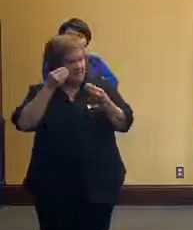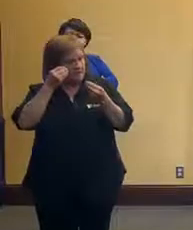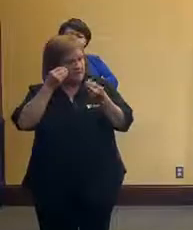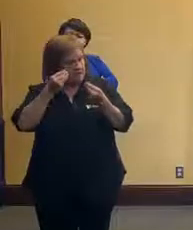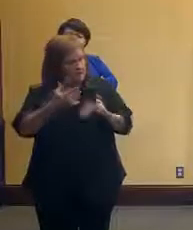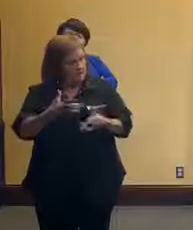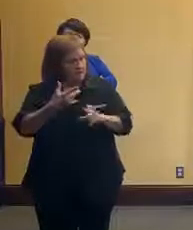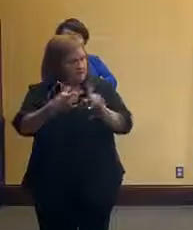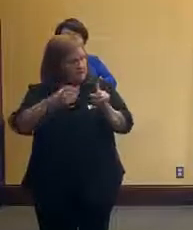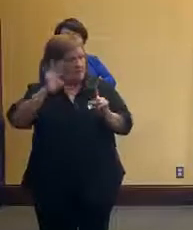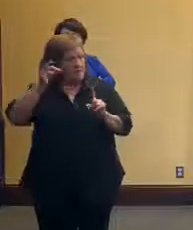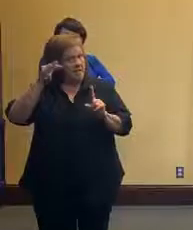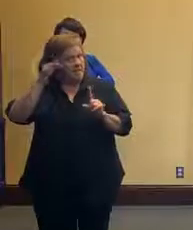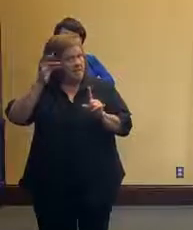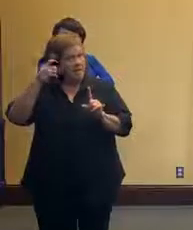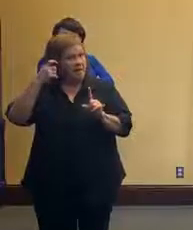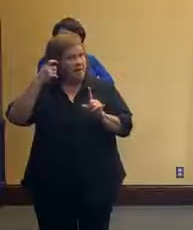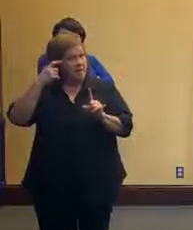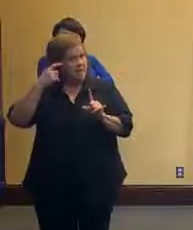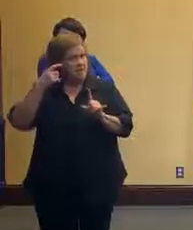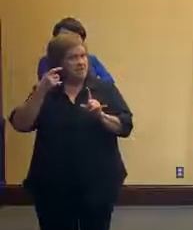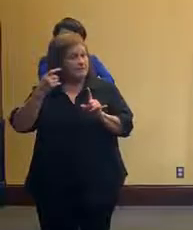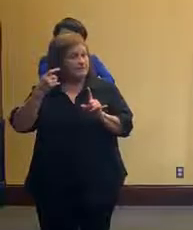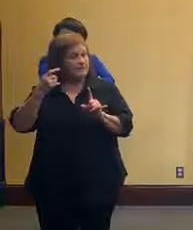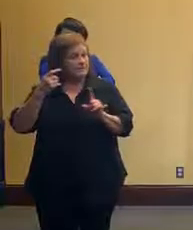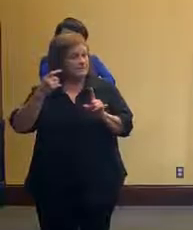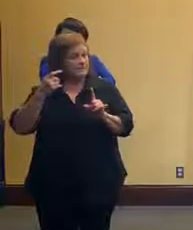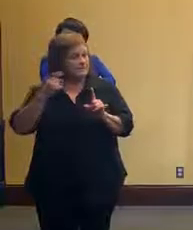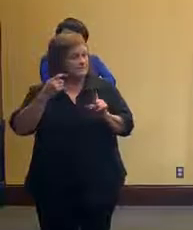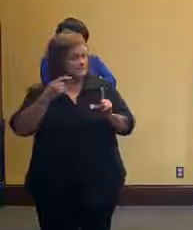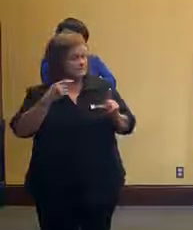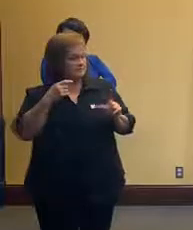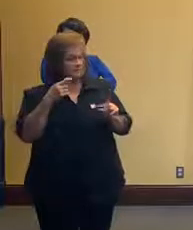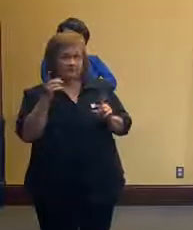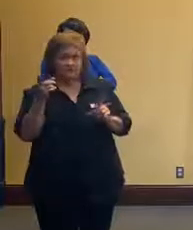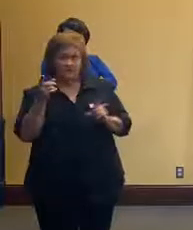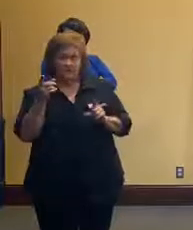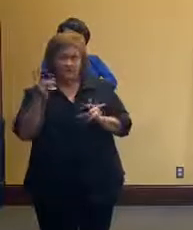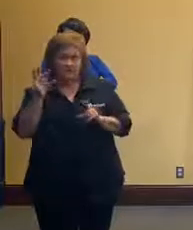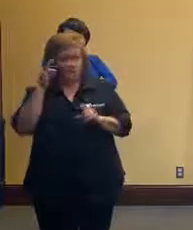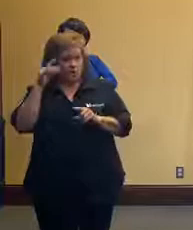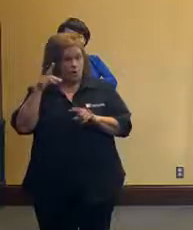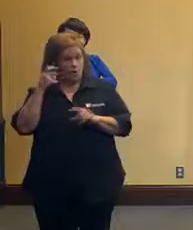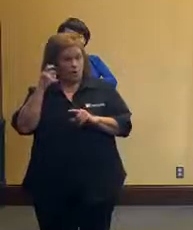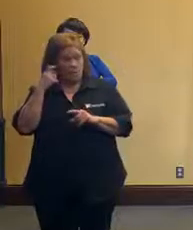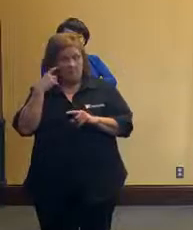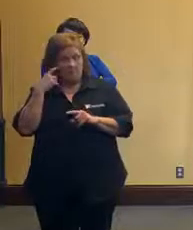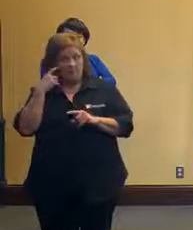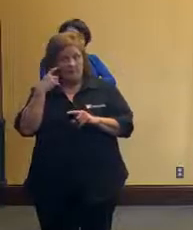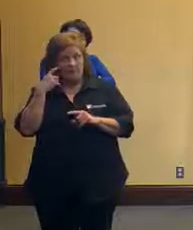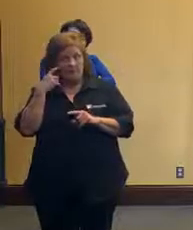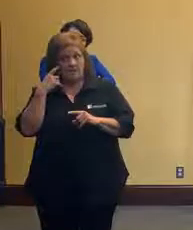going to have to do before they can come in and help? I mean, is the federal government even, is there any, at this